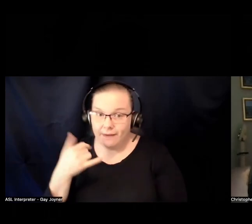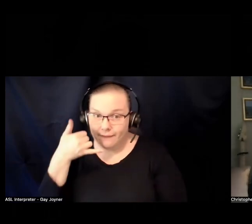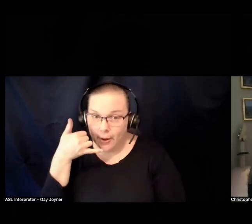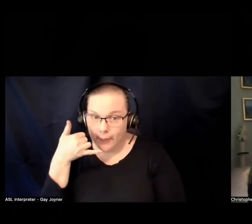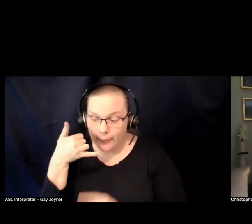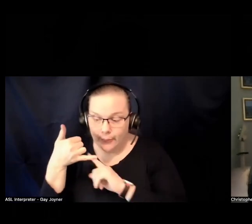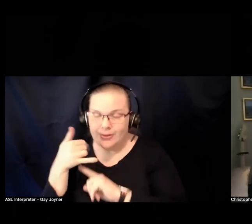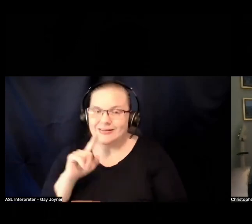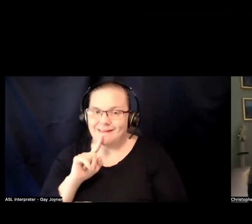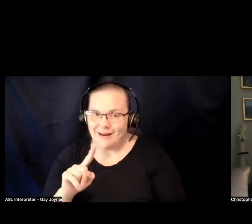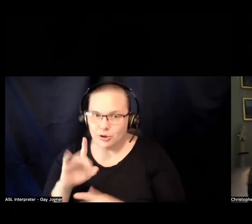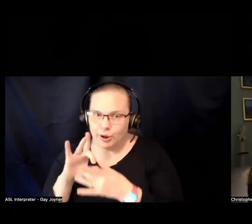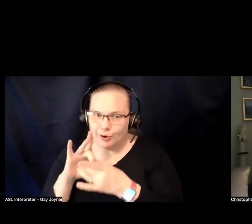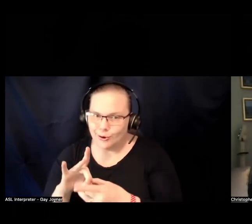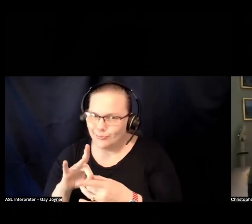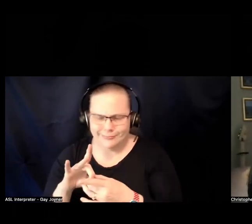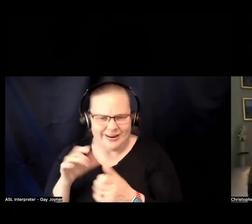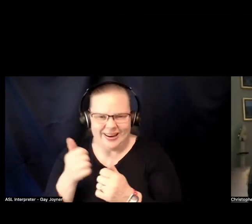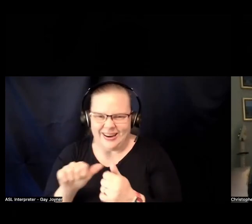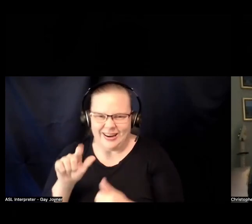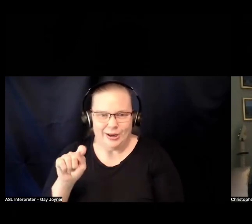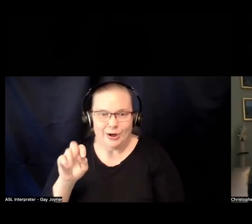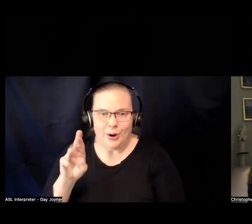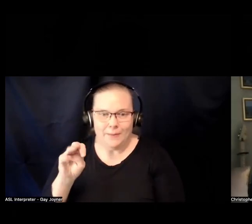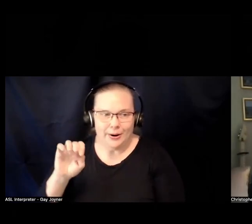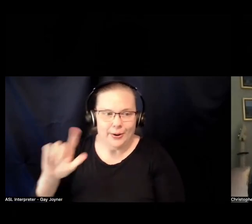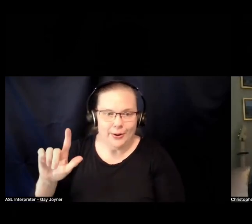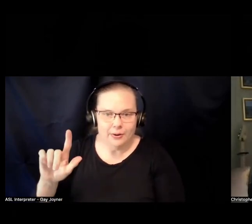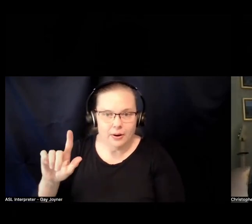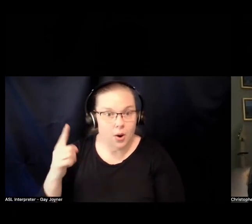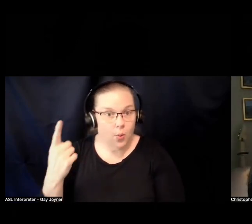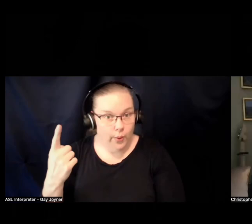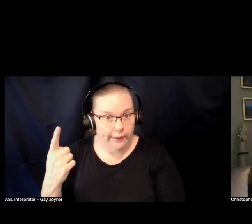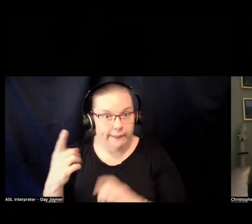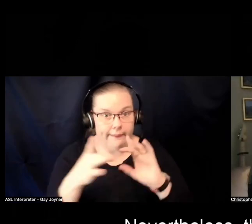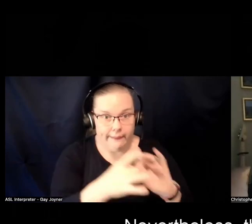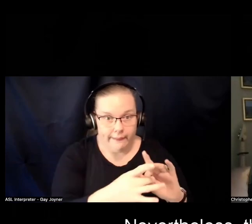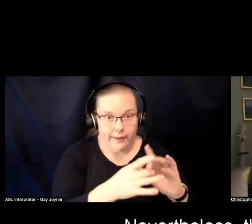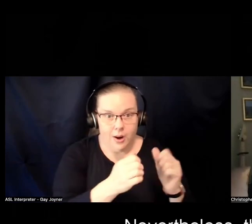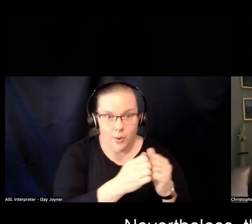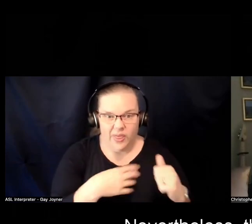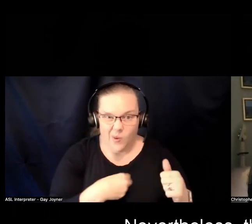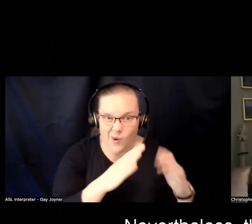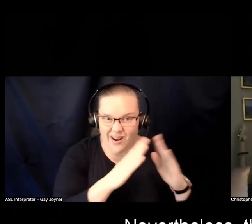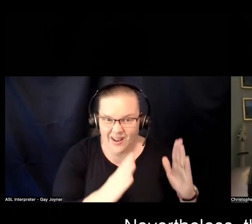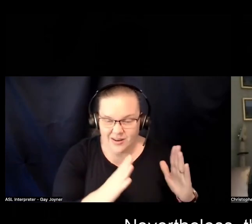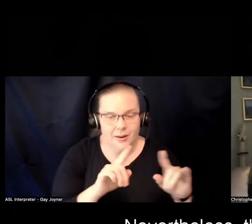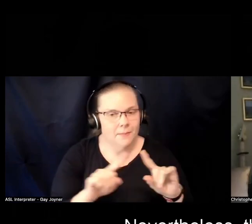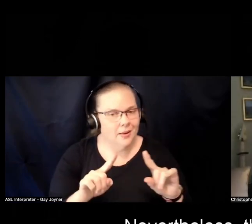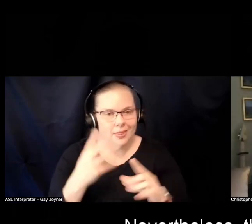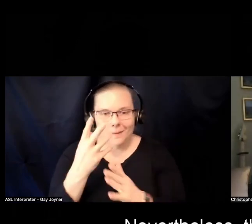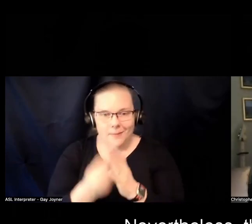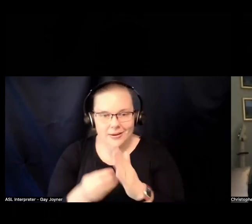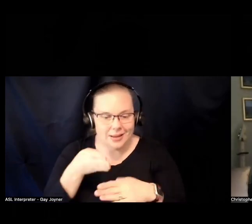actually connected to any terminal, let alone one at the White House. Nevertheless, the missing lumber,